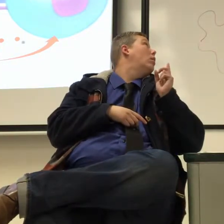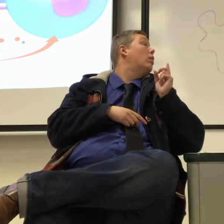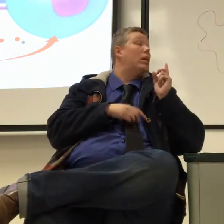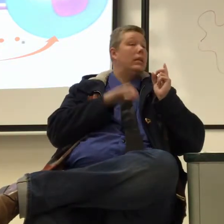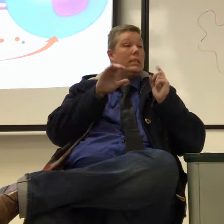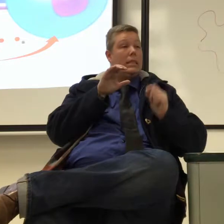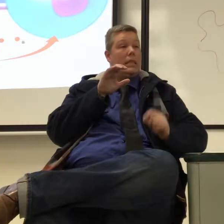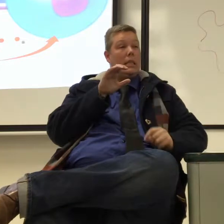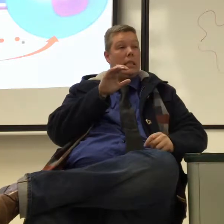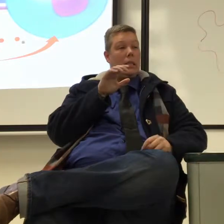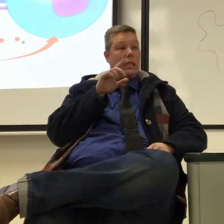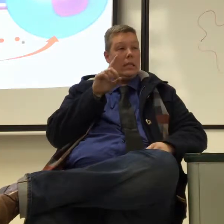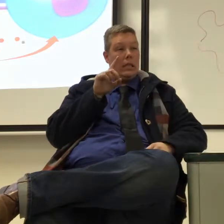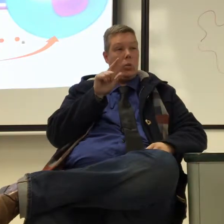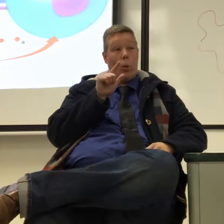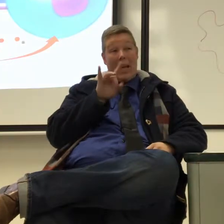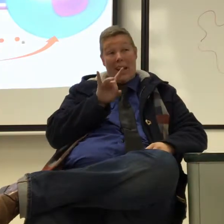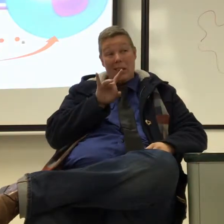CD28.